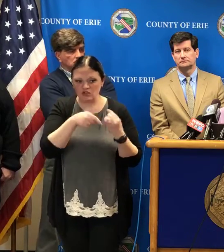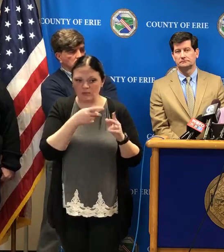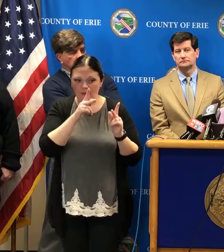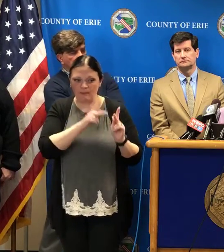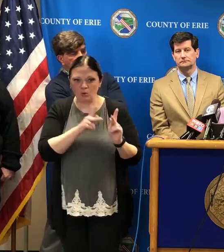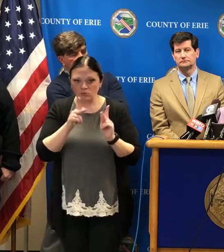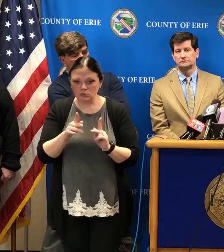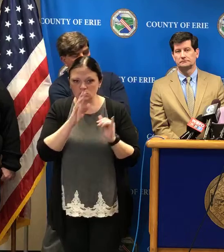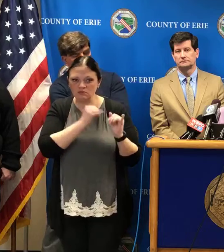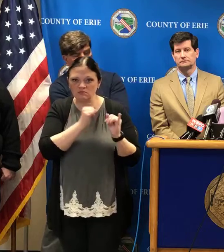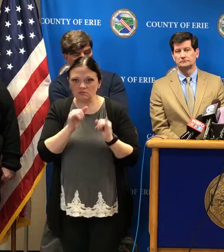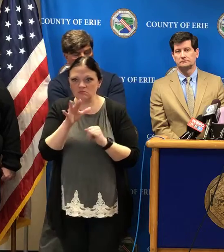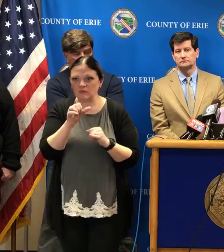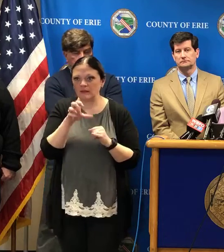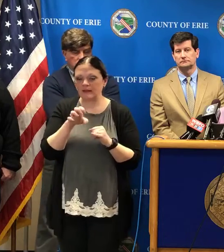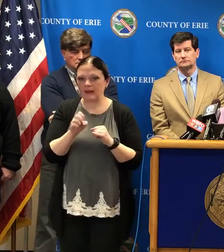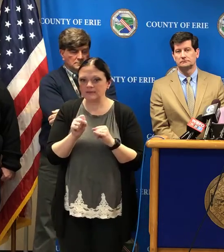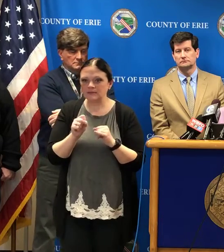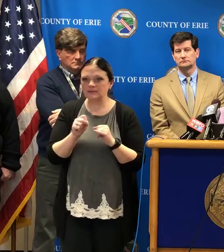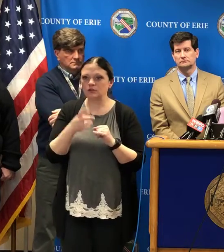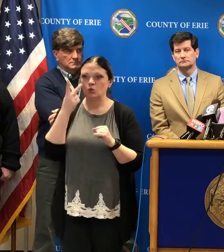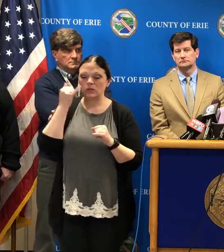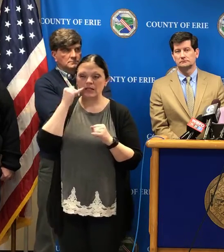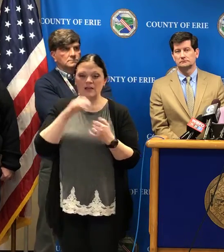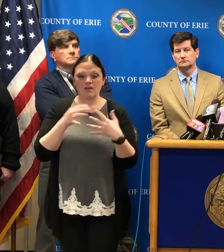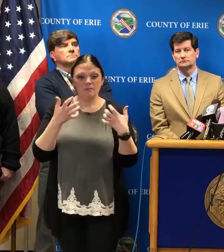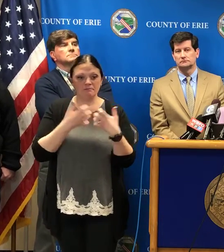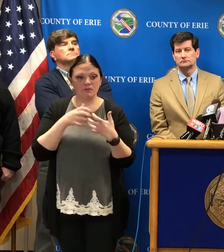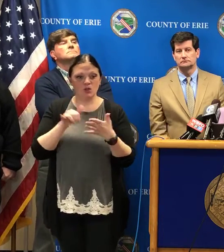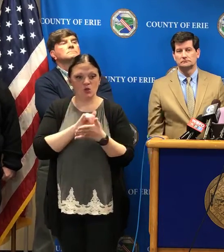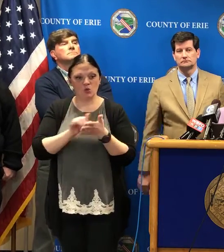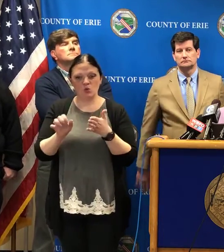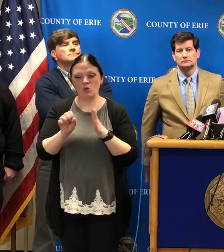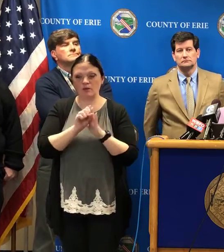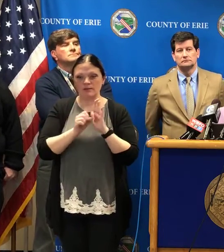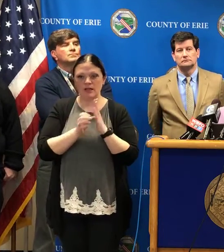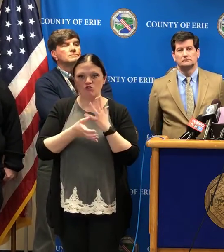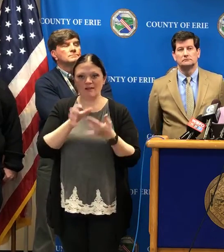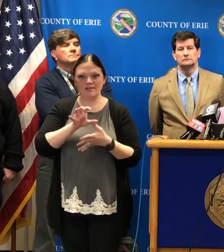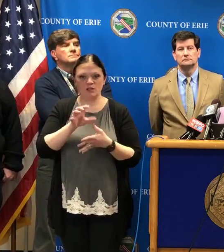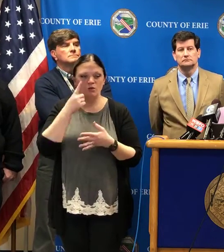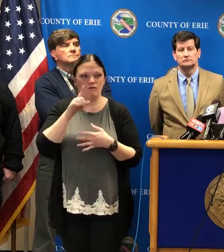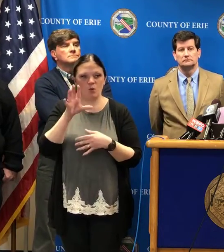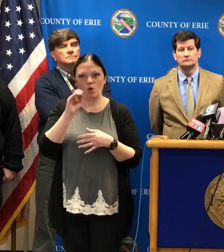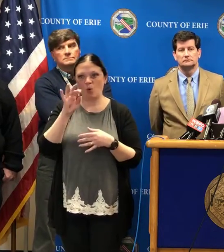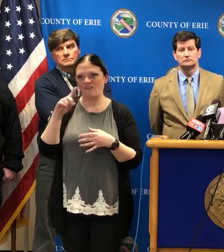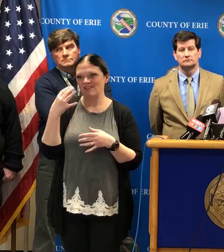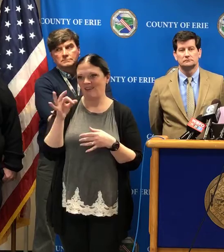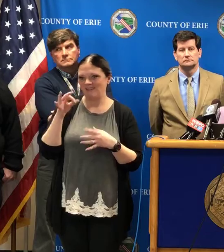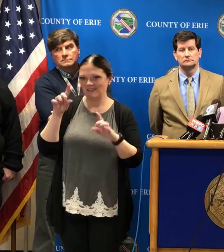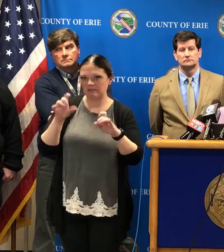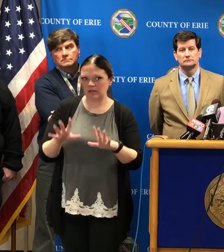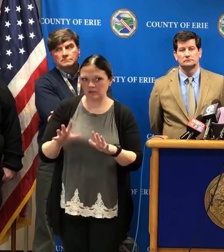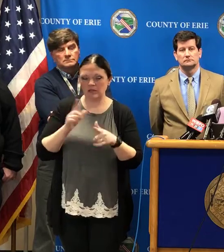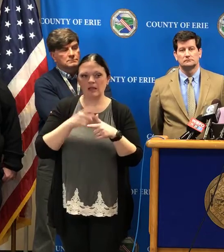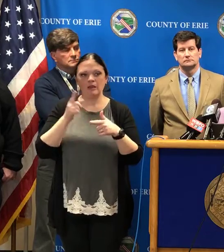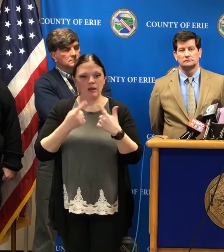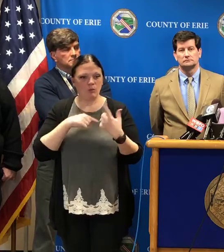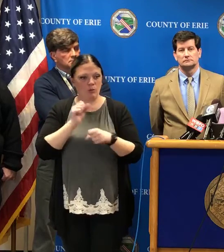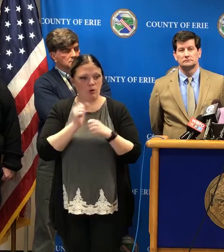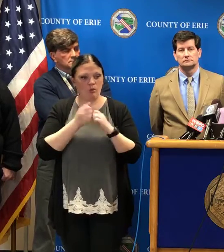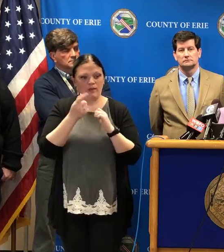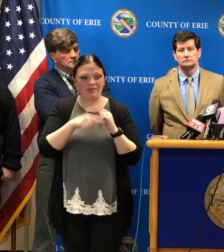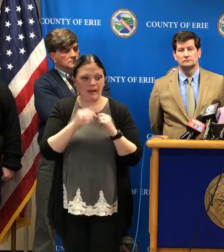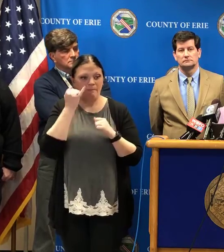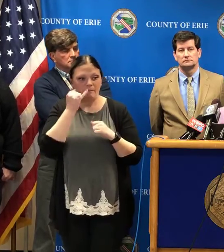individual case to see if it meets the New York State Health Department criteria for COVID-19 testing, and then we work with them,